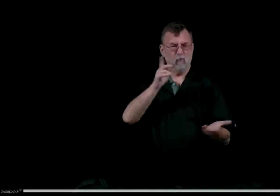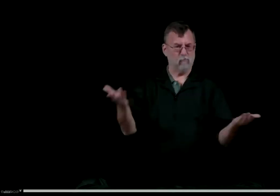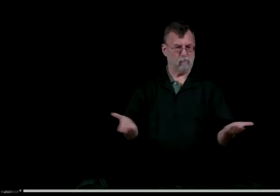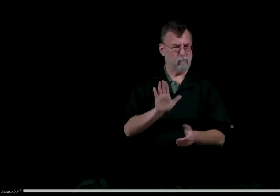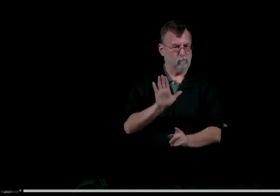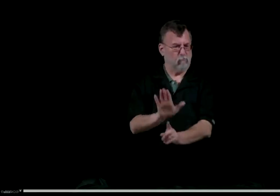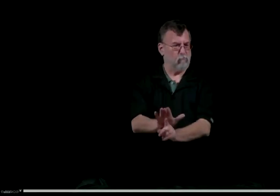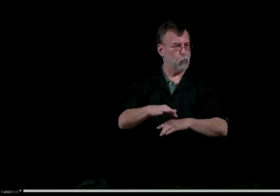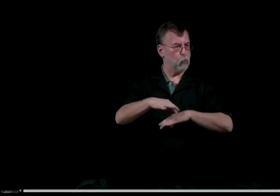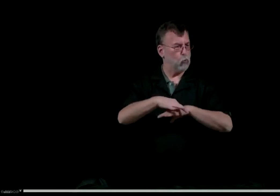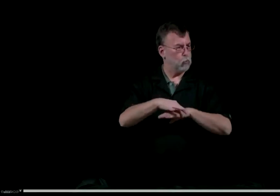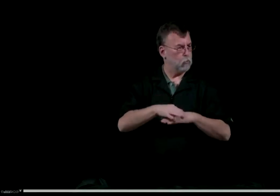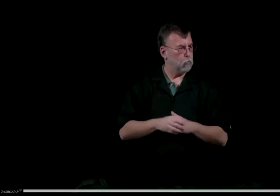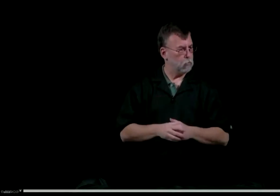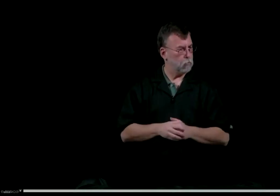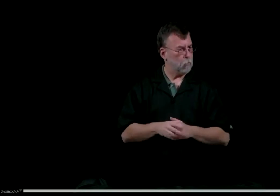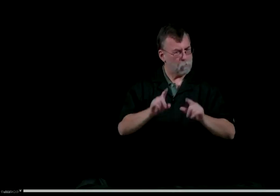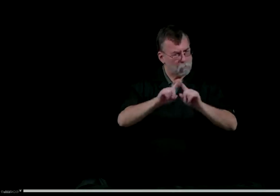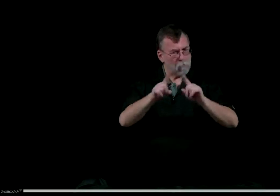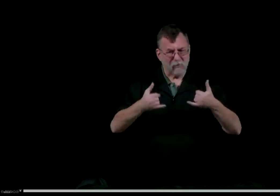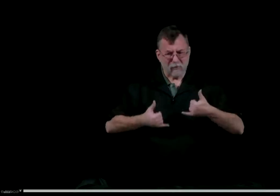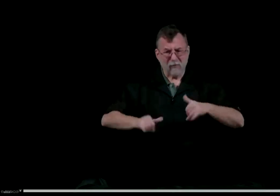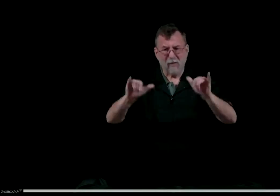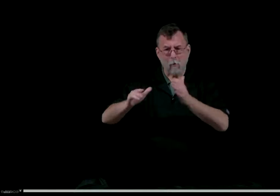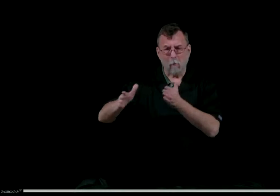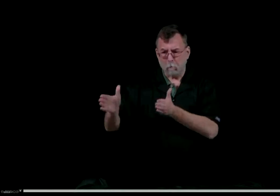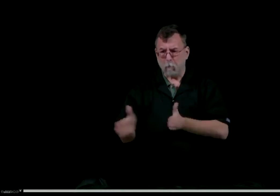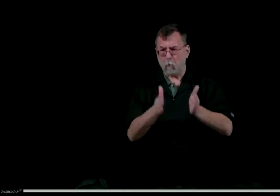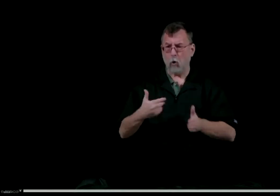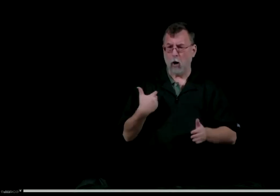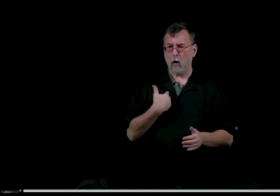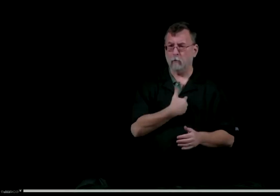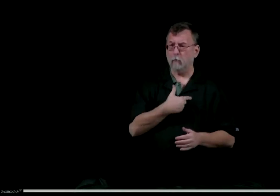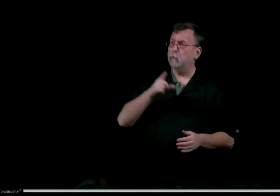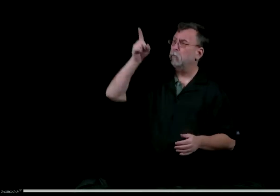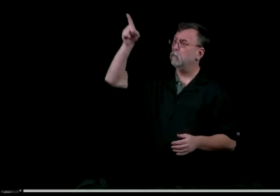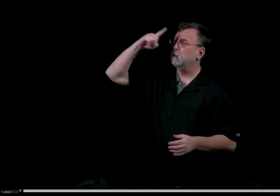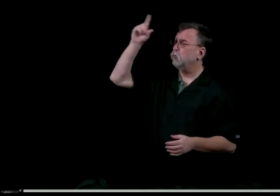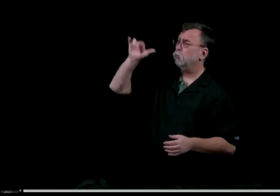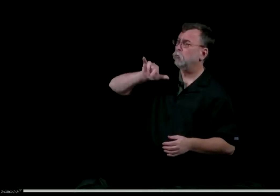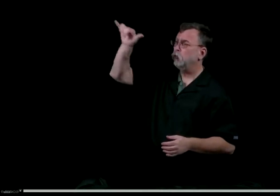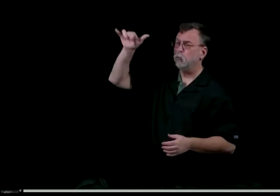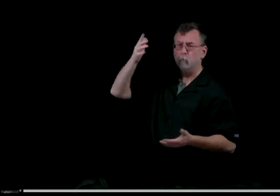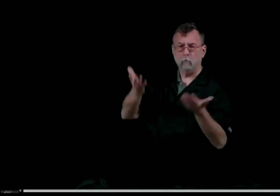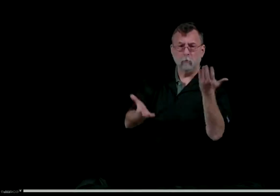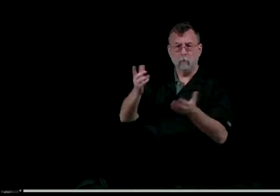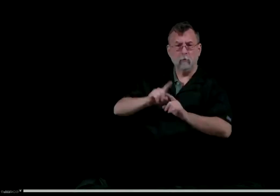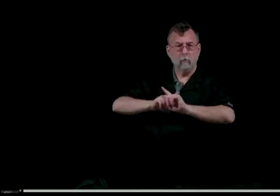Part of the game is here, too, here on earth. But still we have to prepare for eternity in